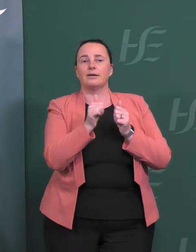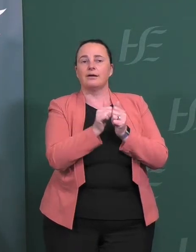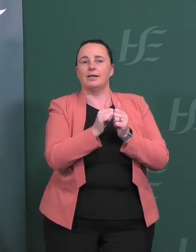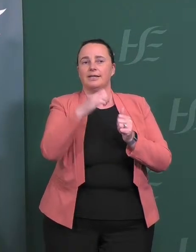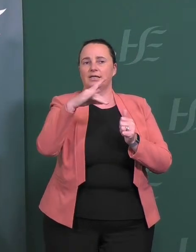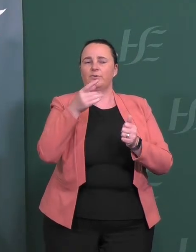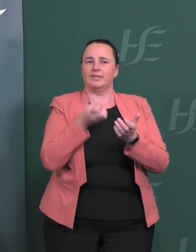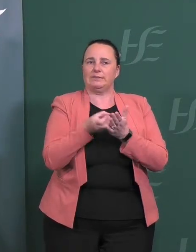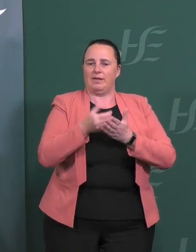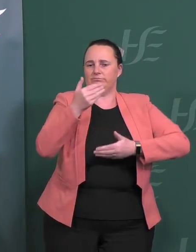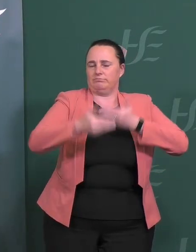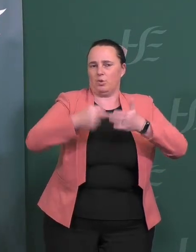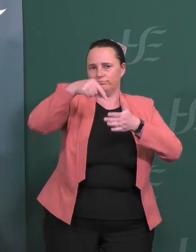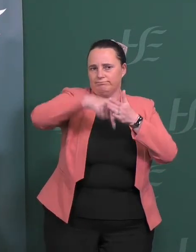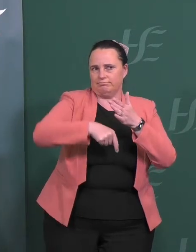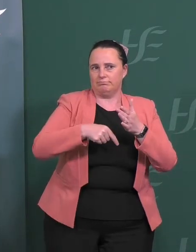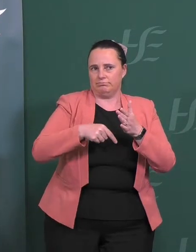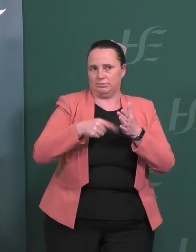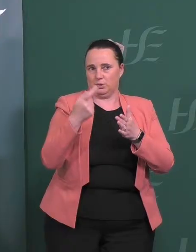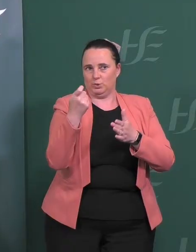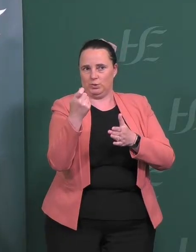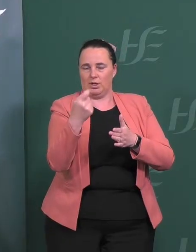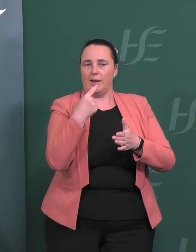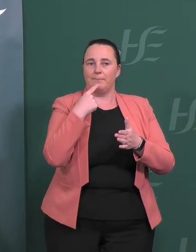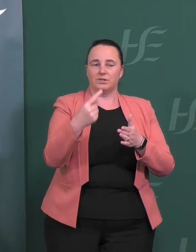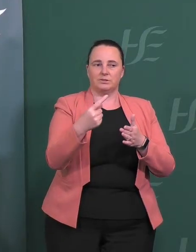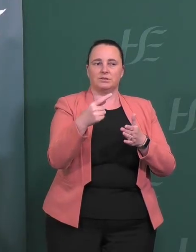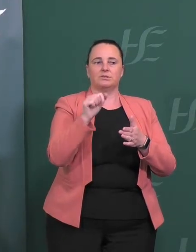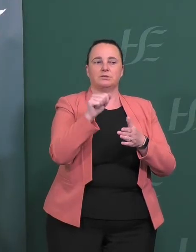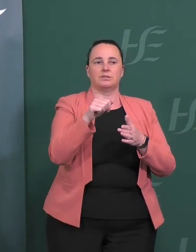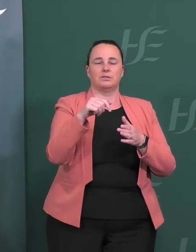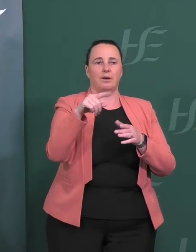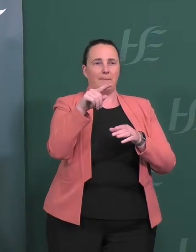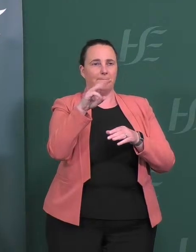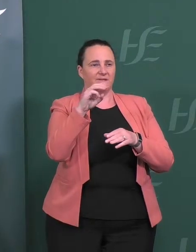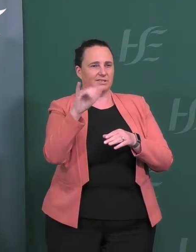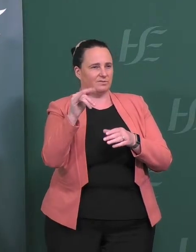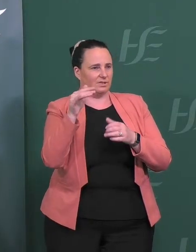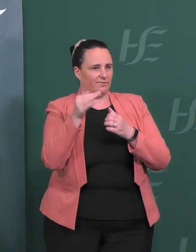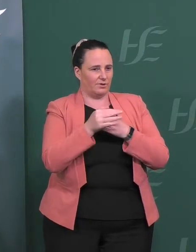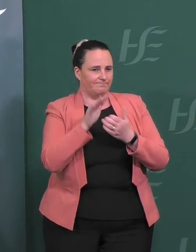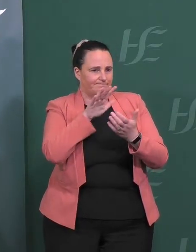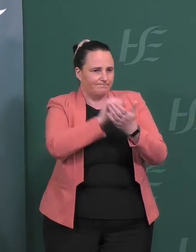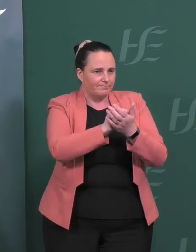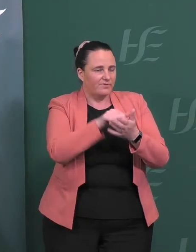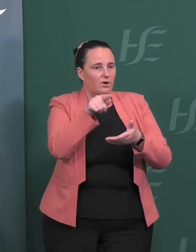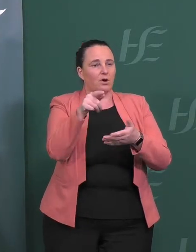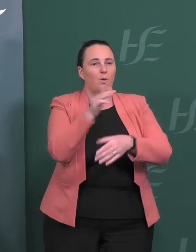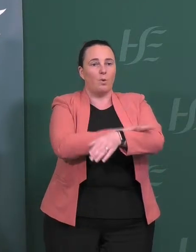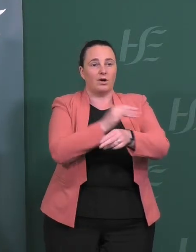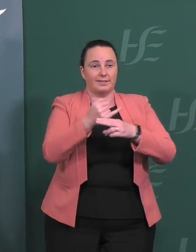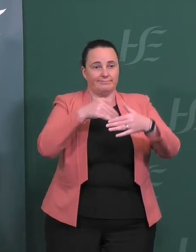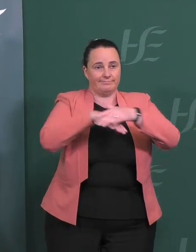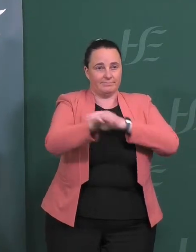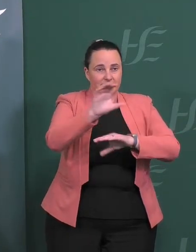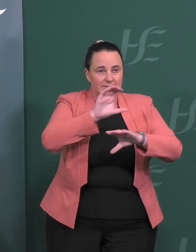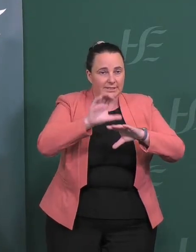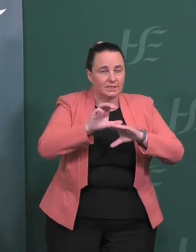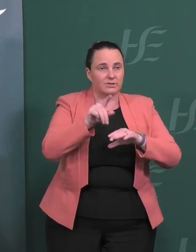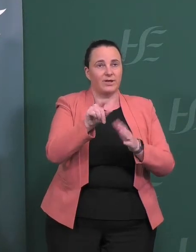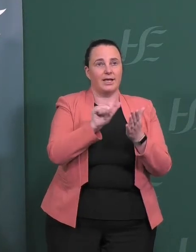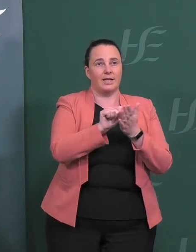shortly. But ultimately, the positivity rate for testing and for walk-ins and self-referrals is